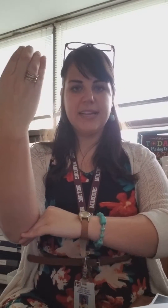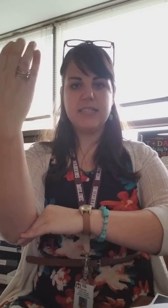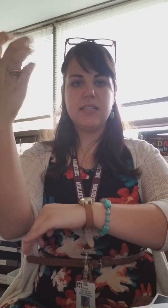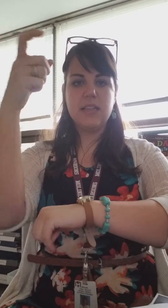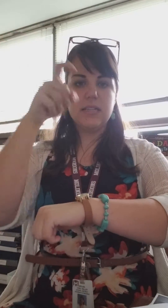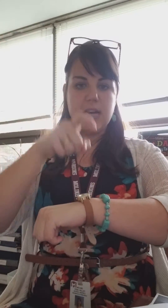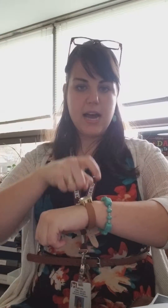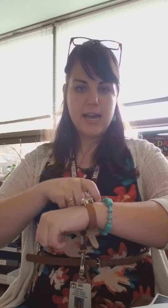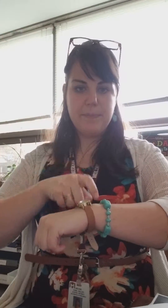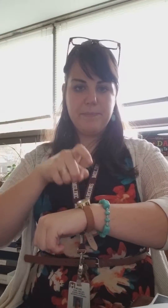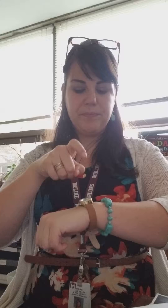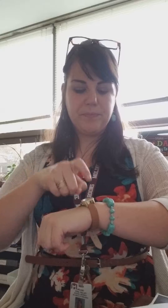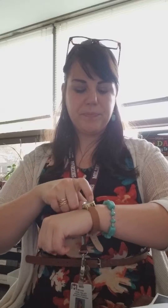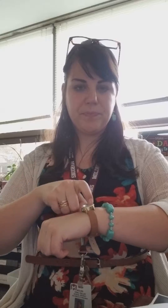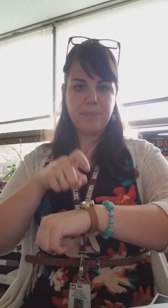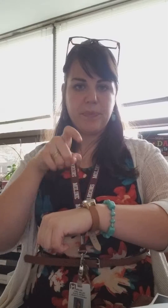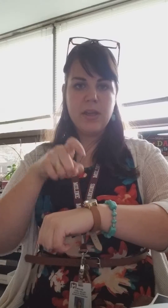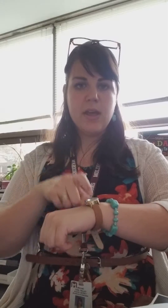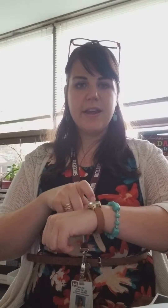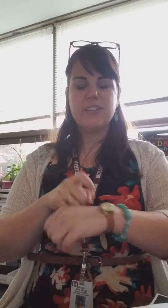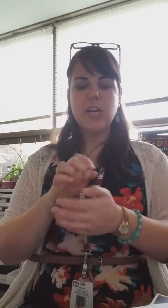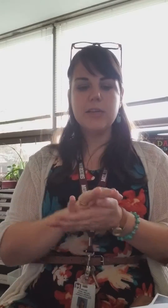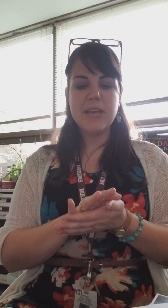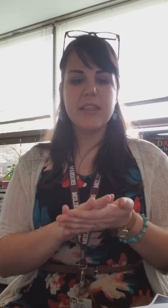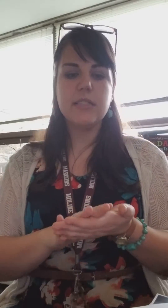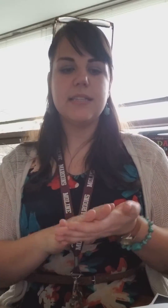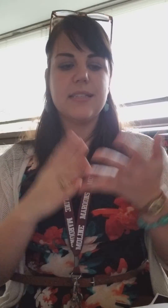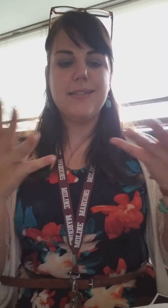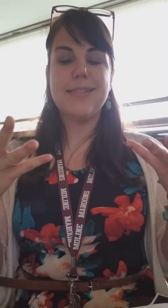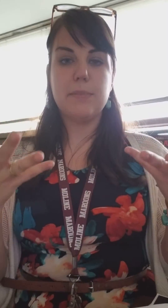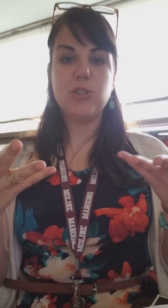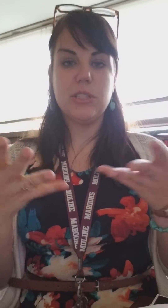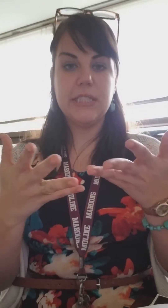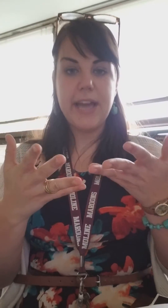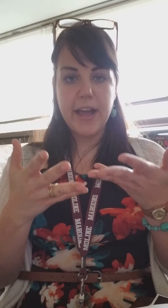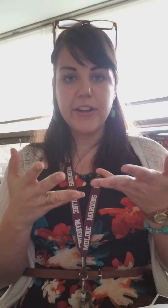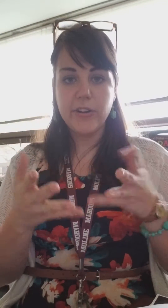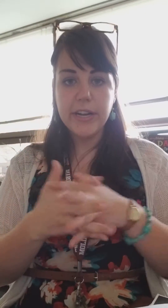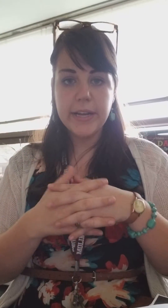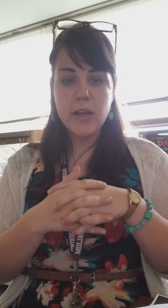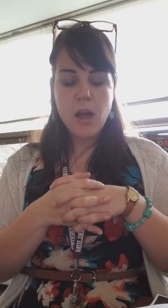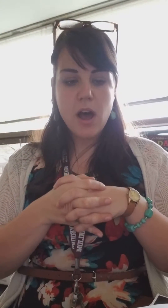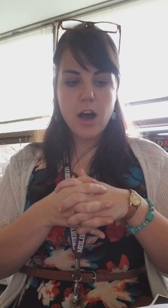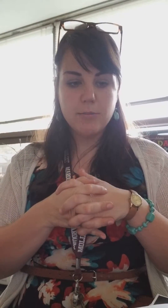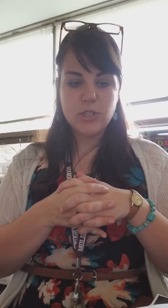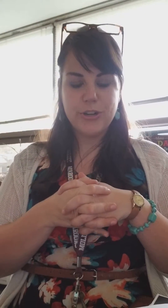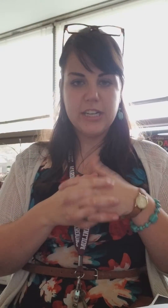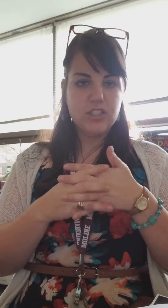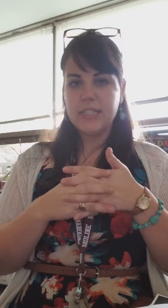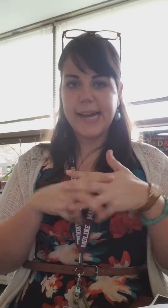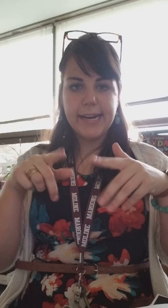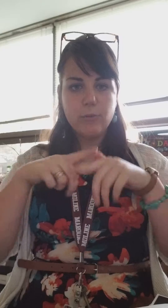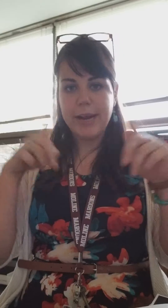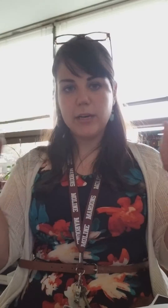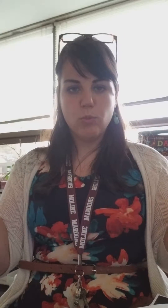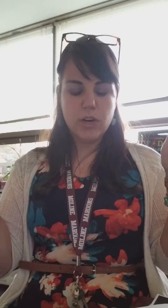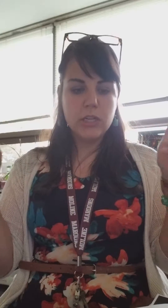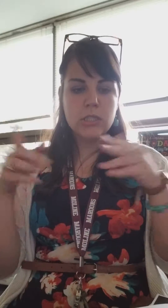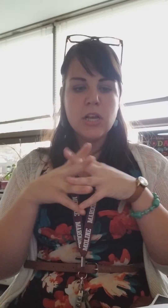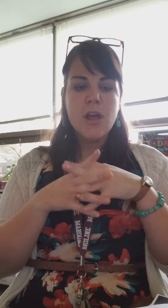is the time. And I tried to make this as conceptually accurate, so you're not just signing random words, but